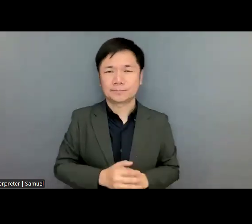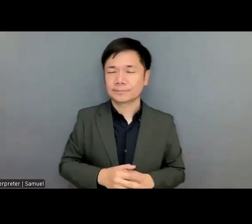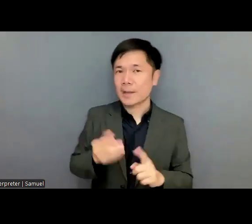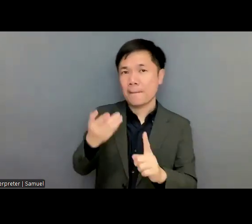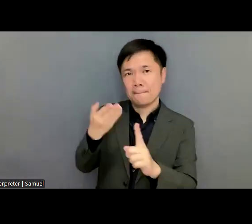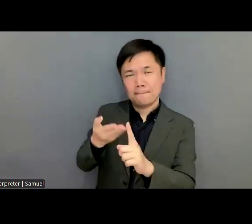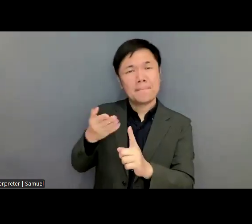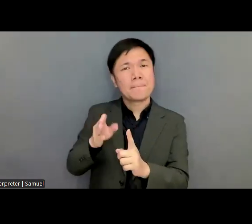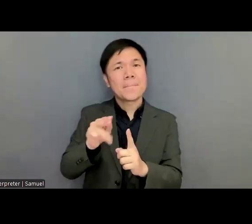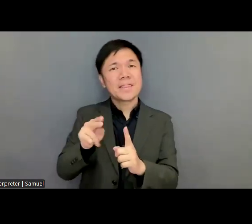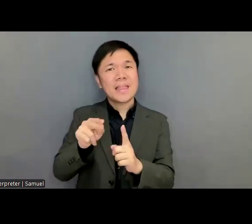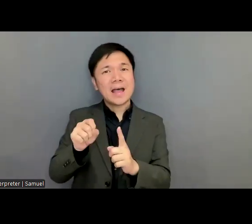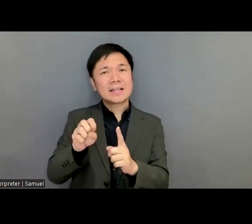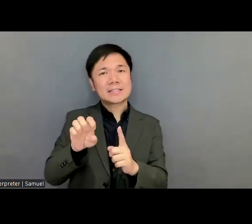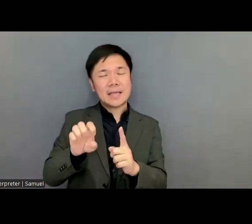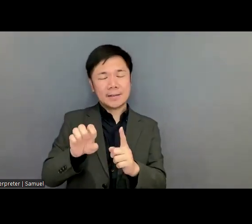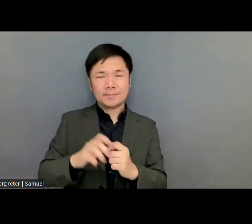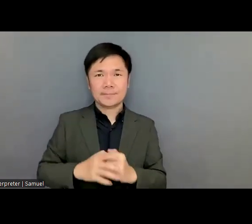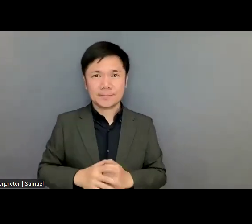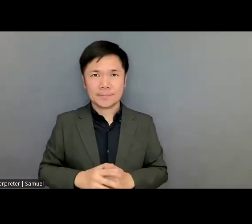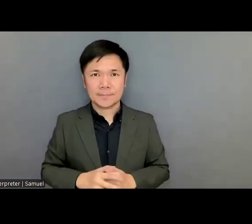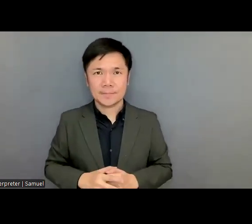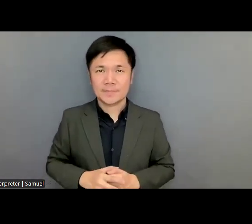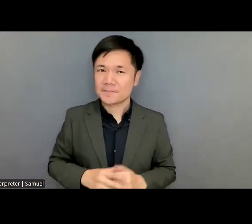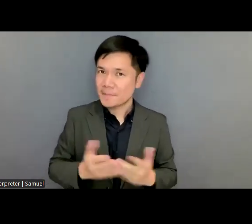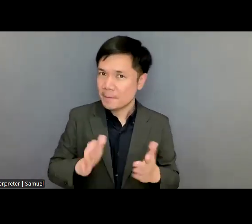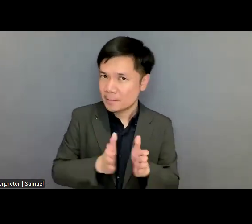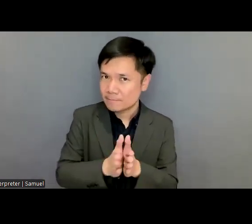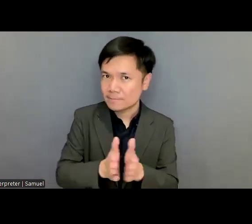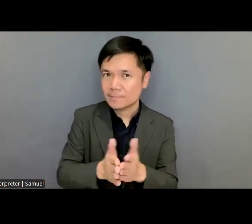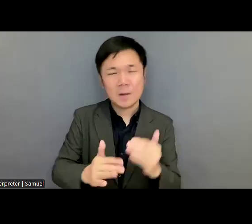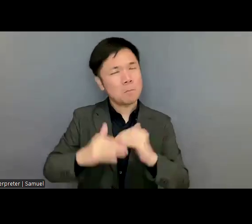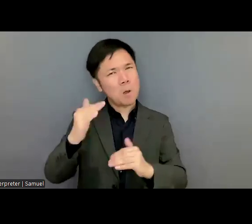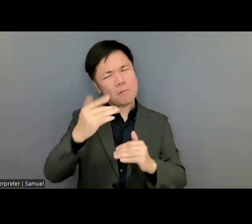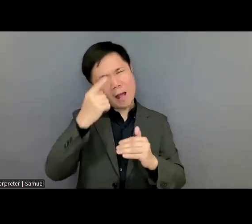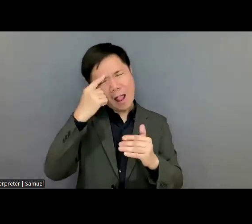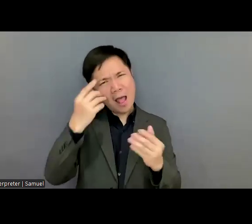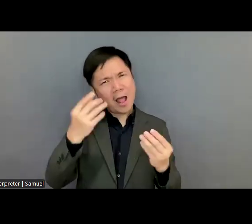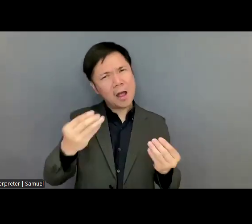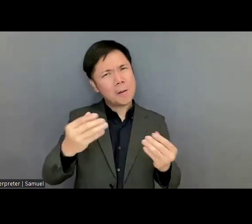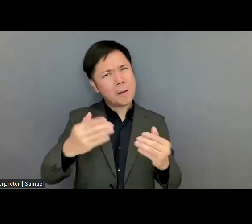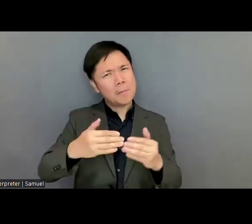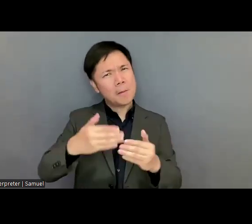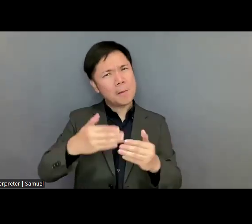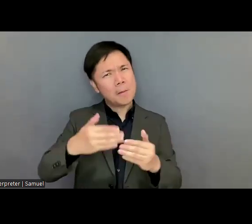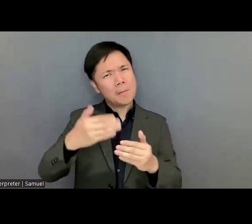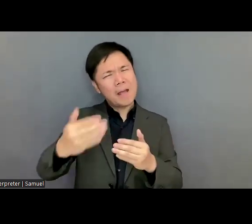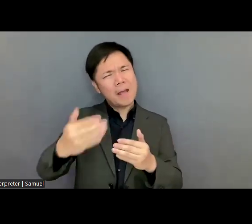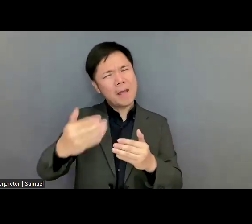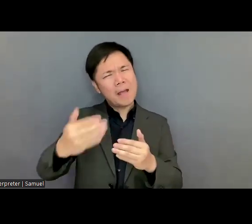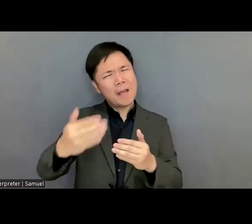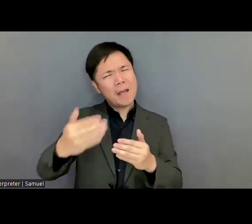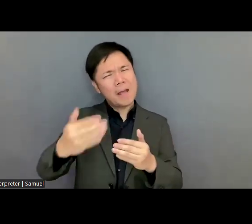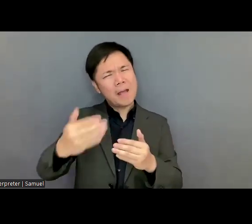just to maybe I would like that you can reflect more about, is it possible to do like a call to action, maybe to